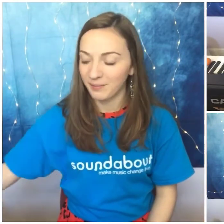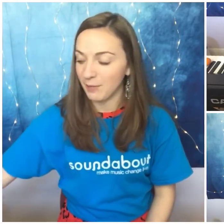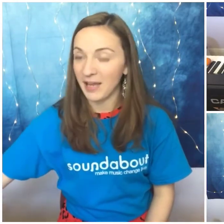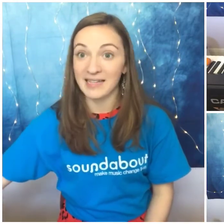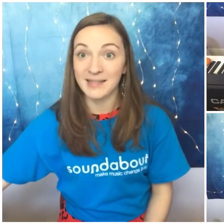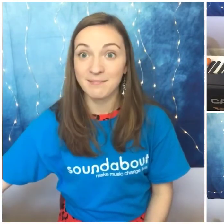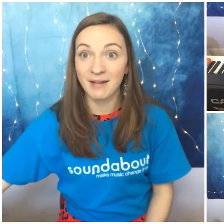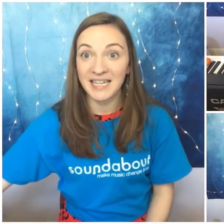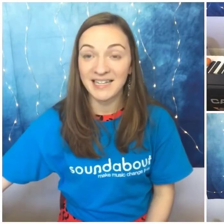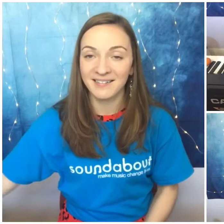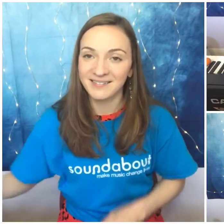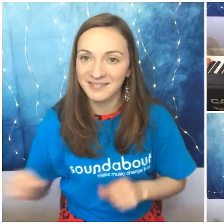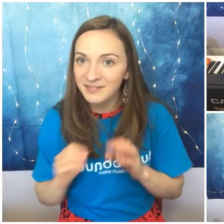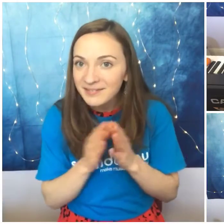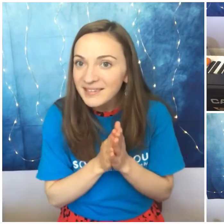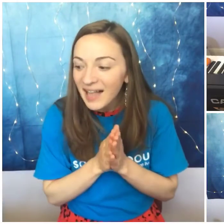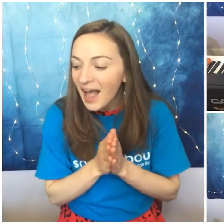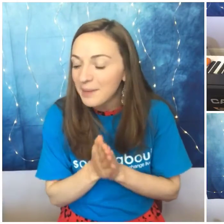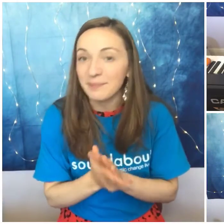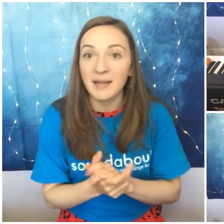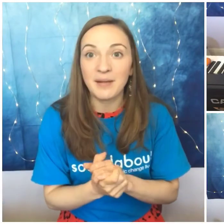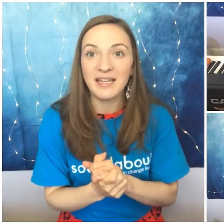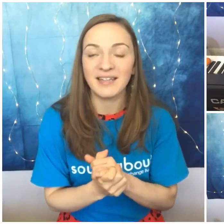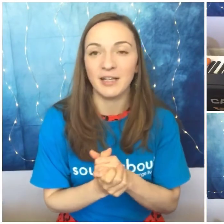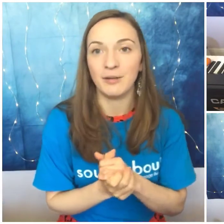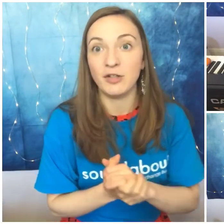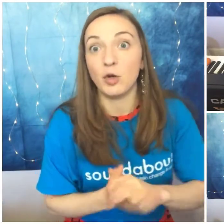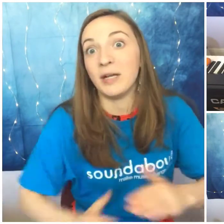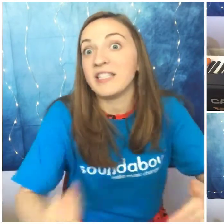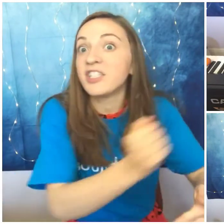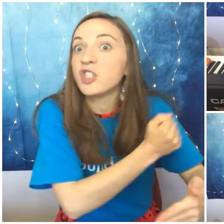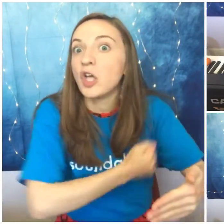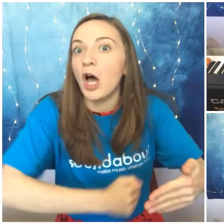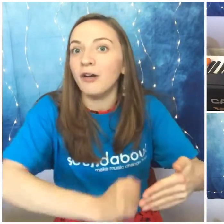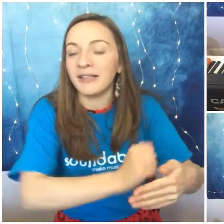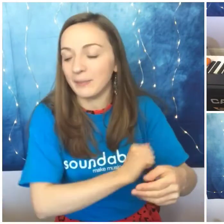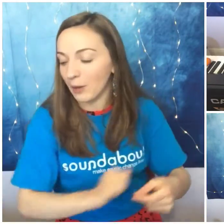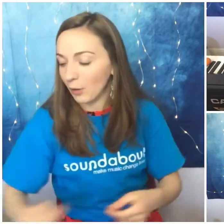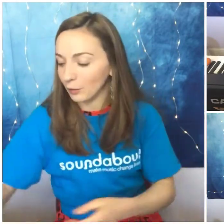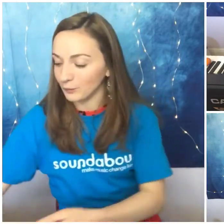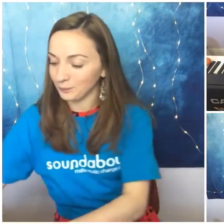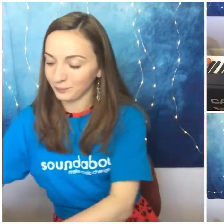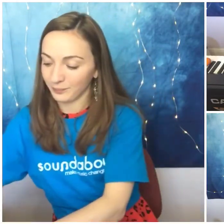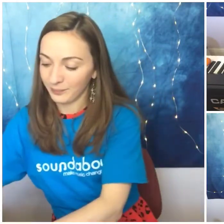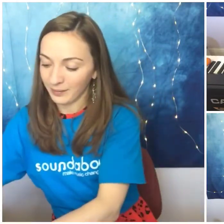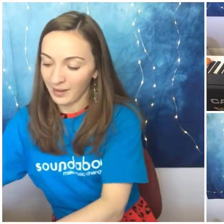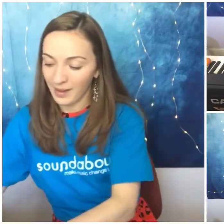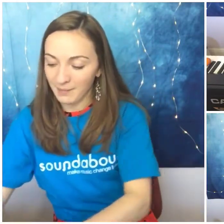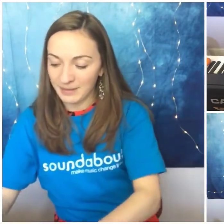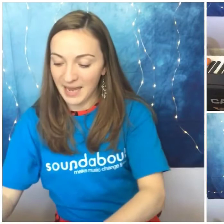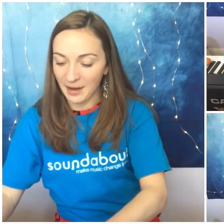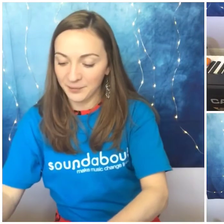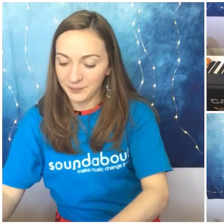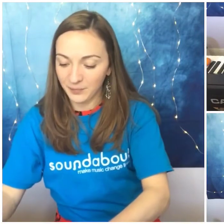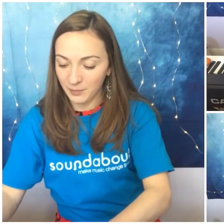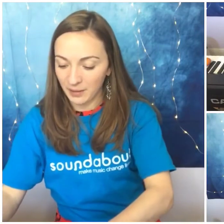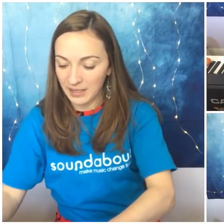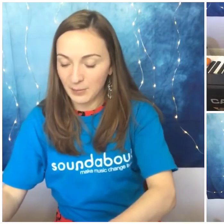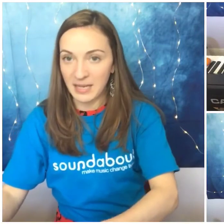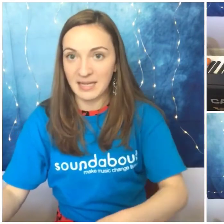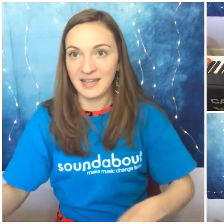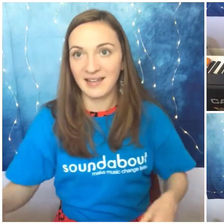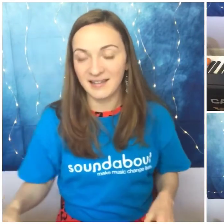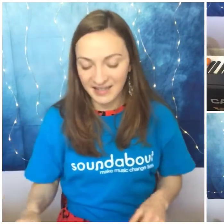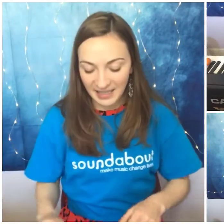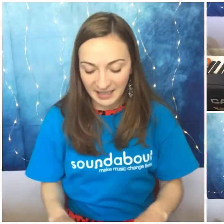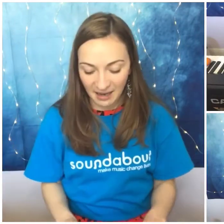you. Maybe you had some money. Maybe you enjoyed stirring the bowl. Now we're going to